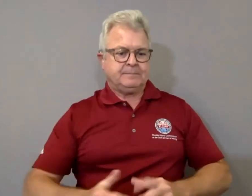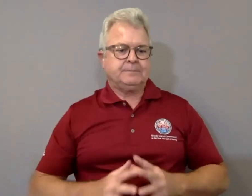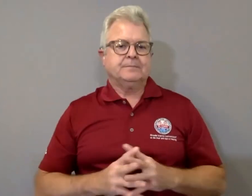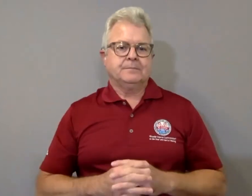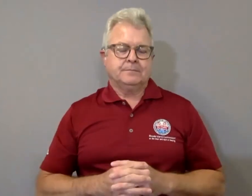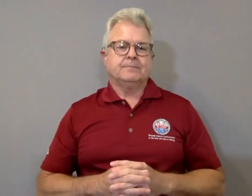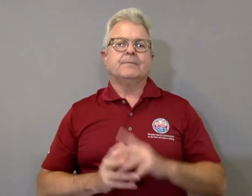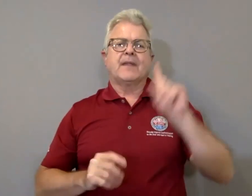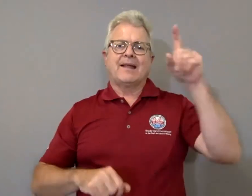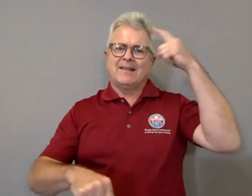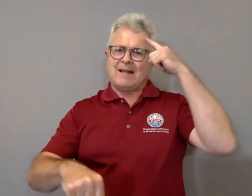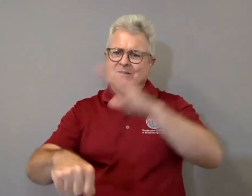England.